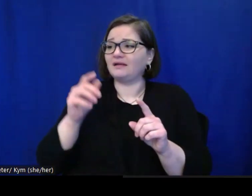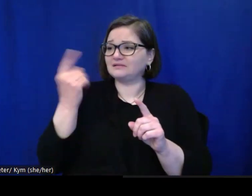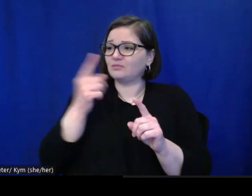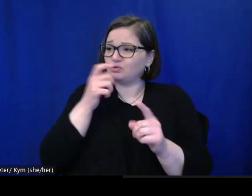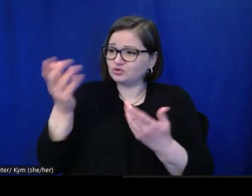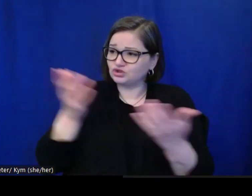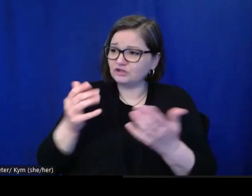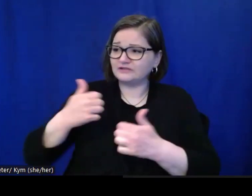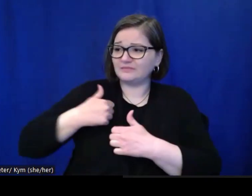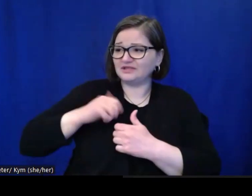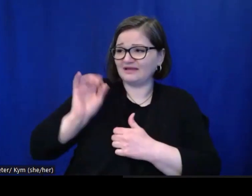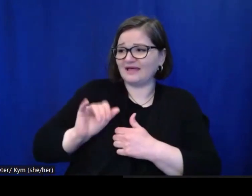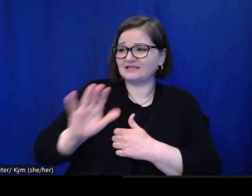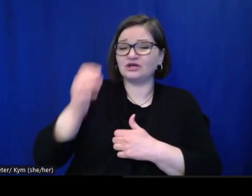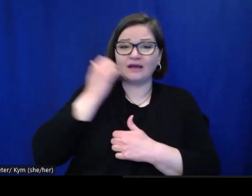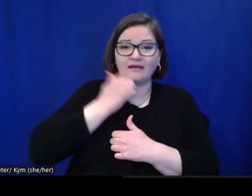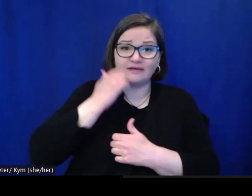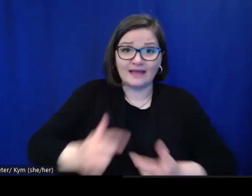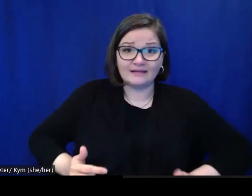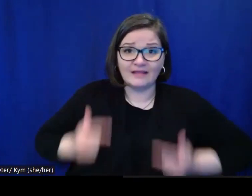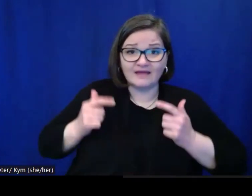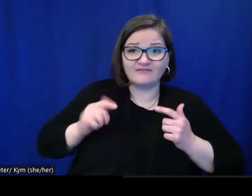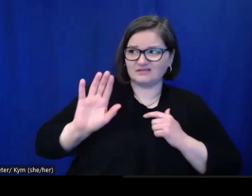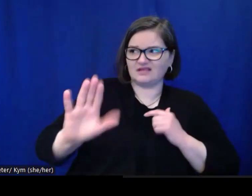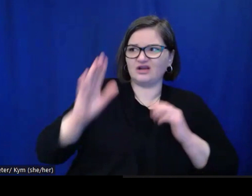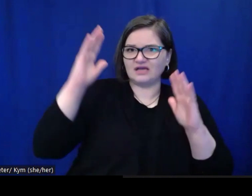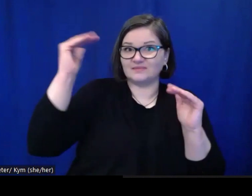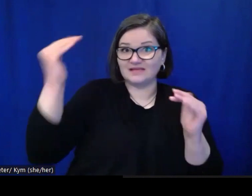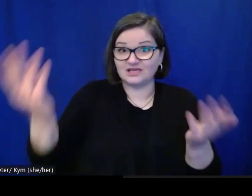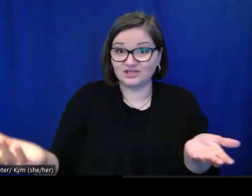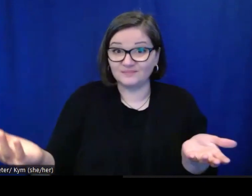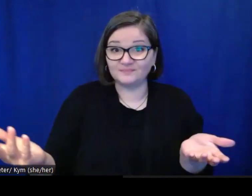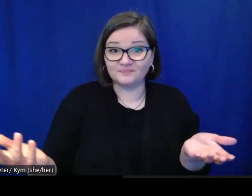military. That's the expectation.